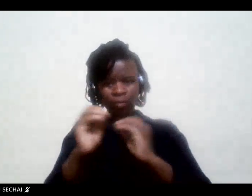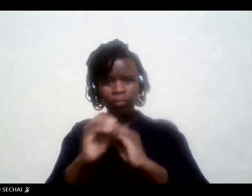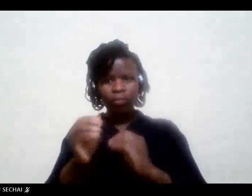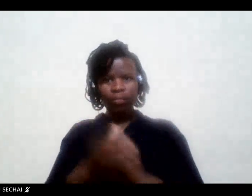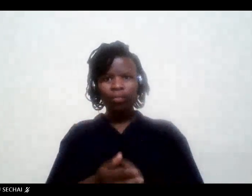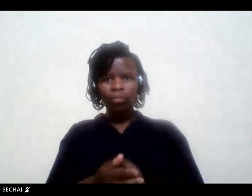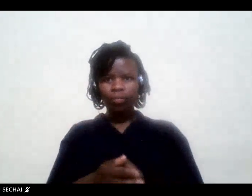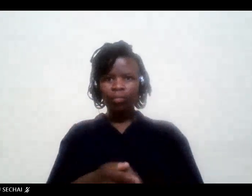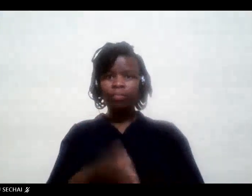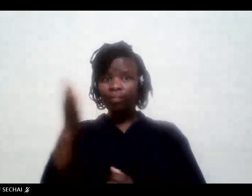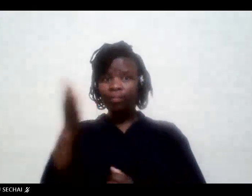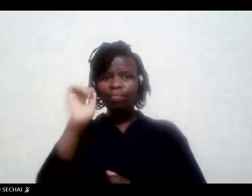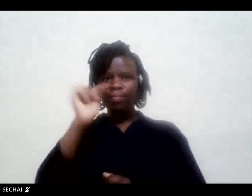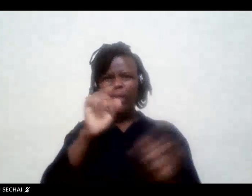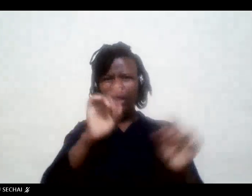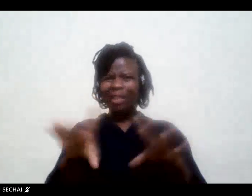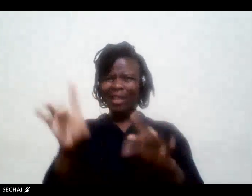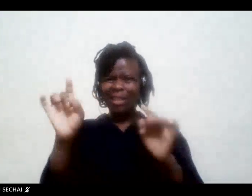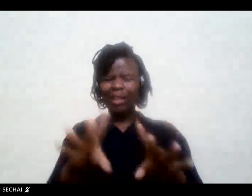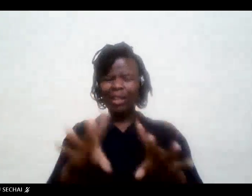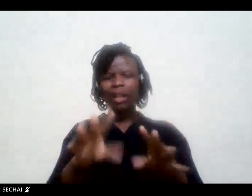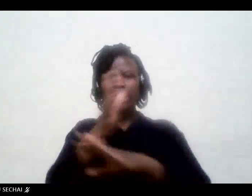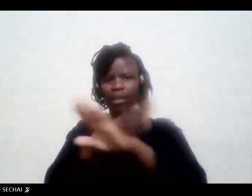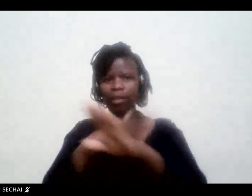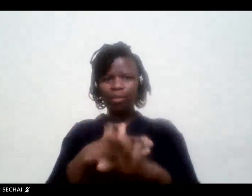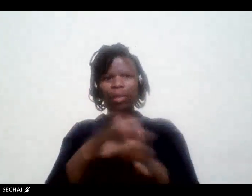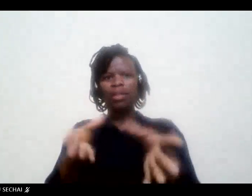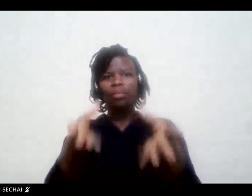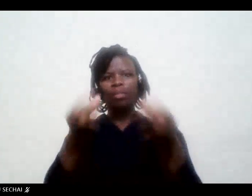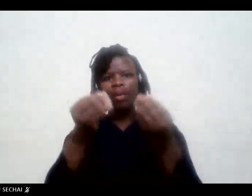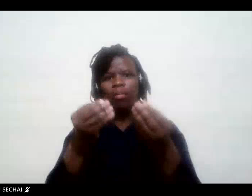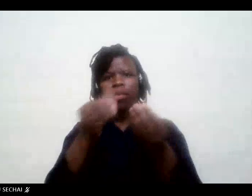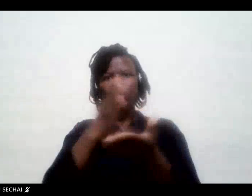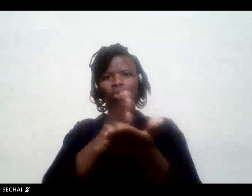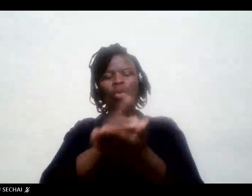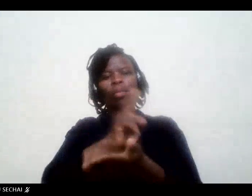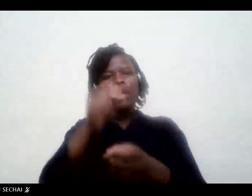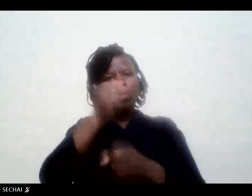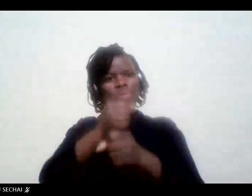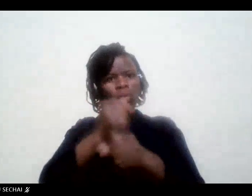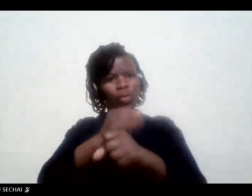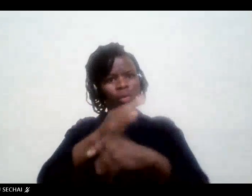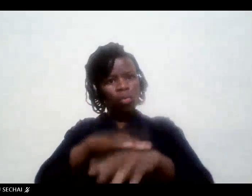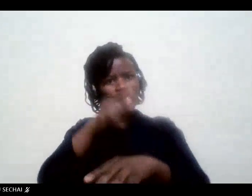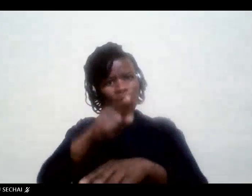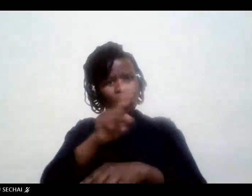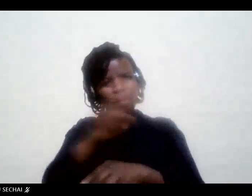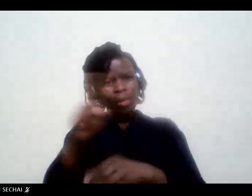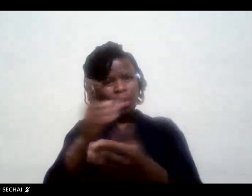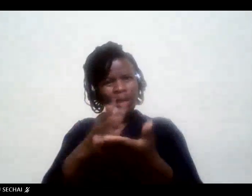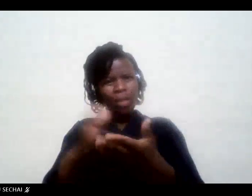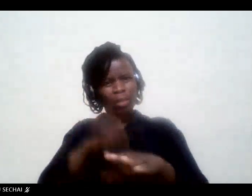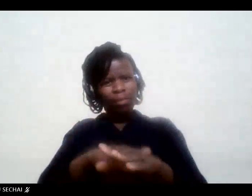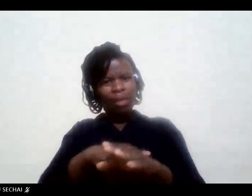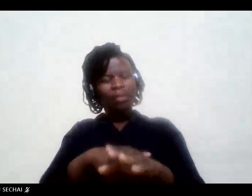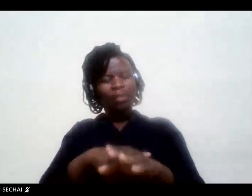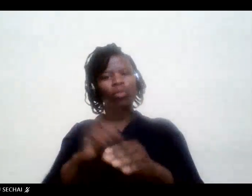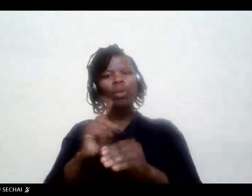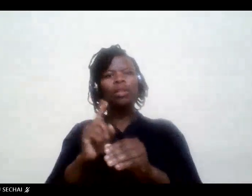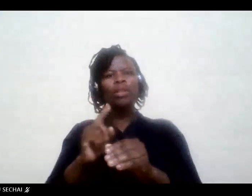We're struggling with space, getting space to be able to, but I'm working on it. And also sometimes the captions are not coming